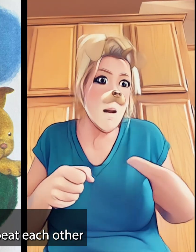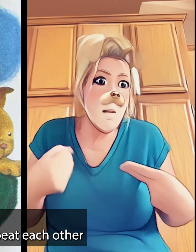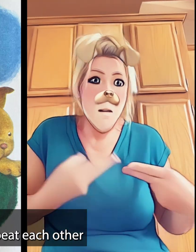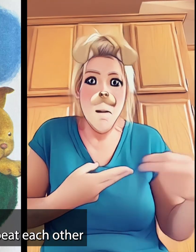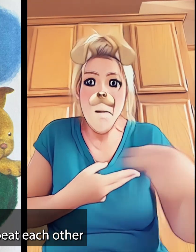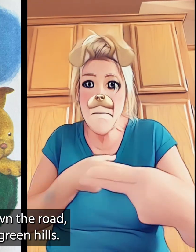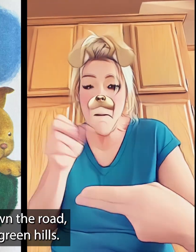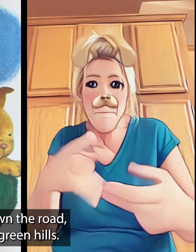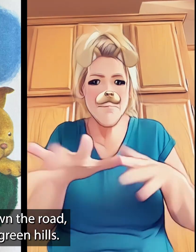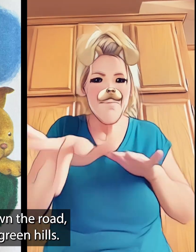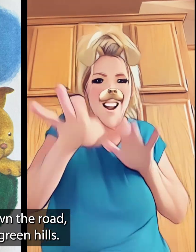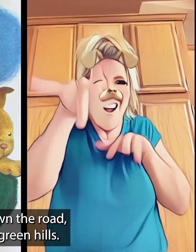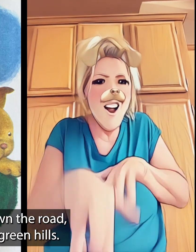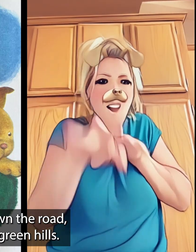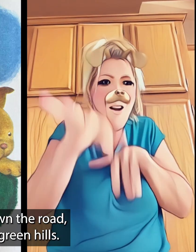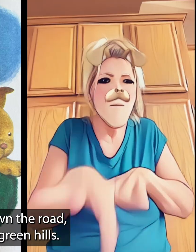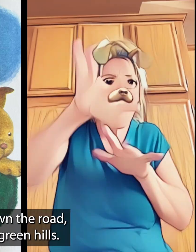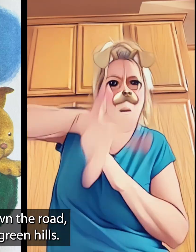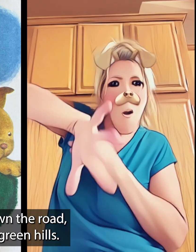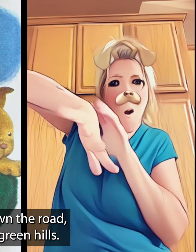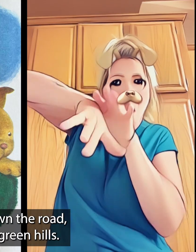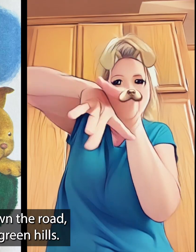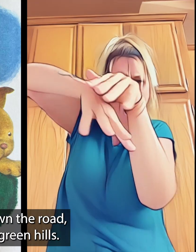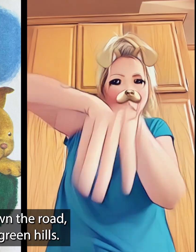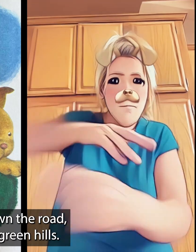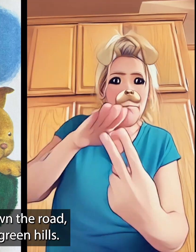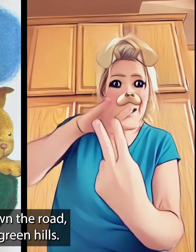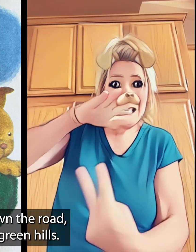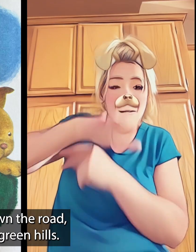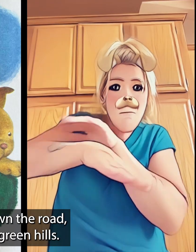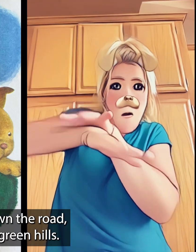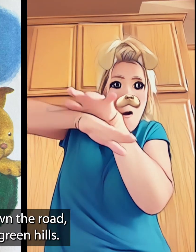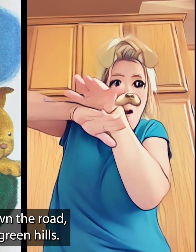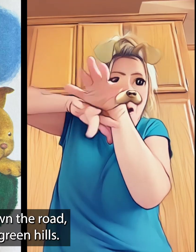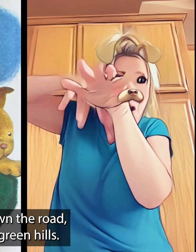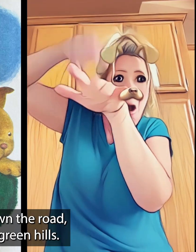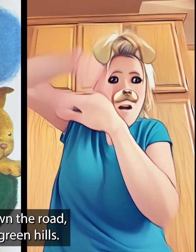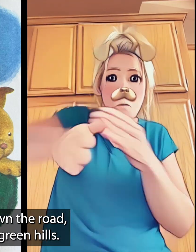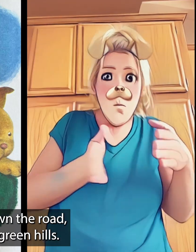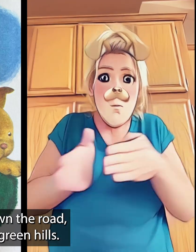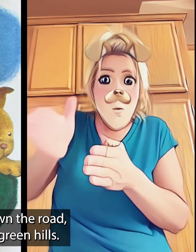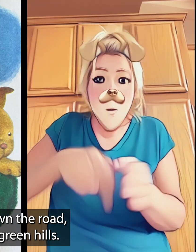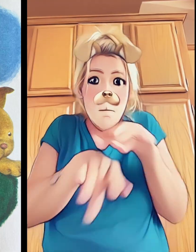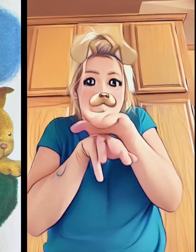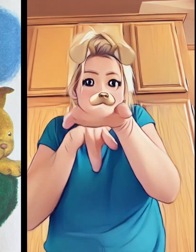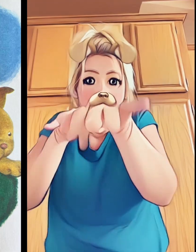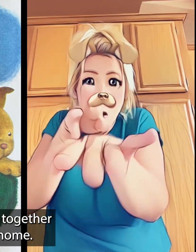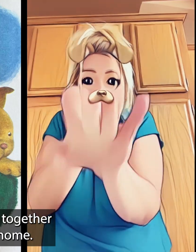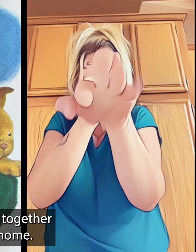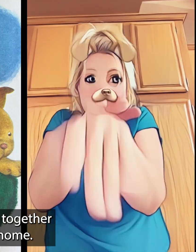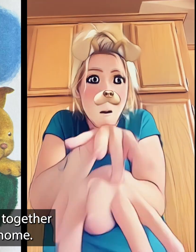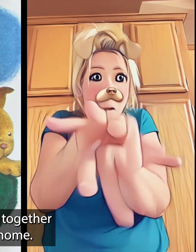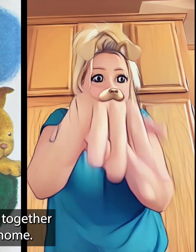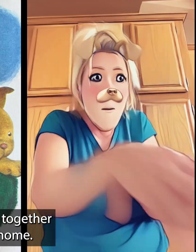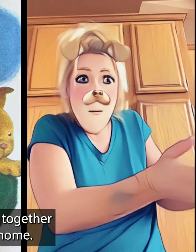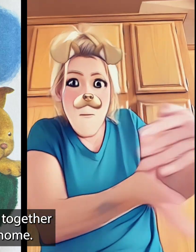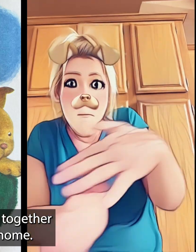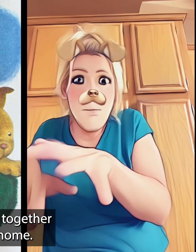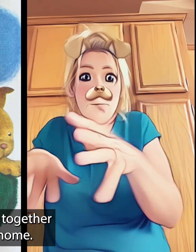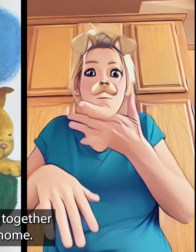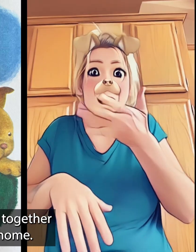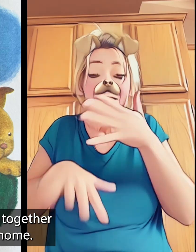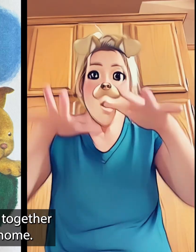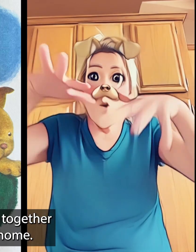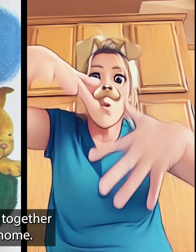trying to beat each other across the bridge, down the road, and over the grassy green hills. They were running together